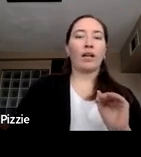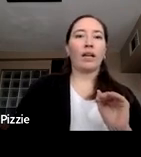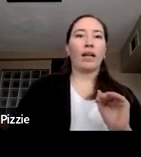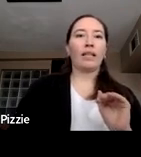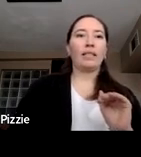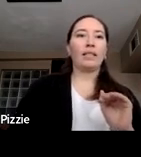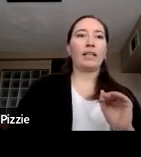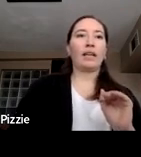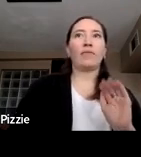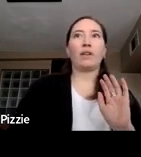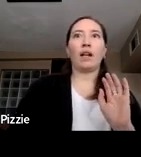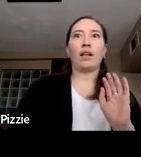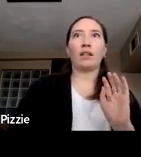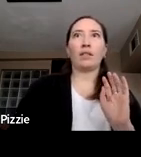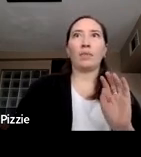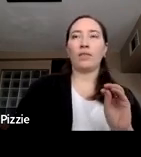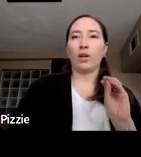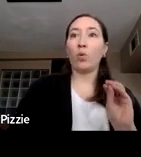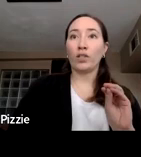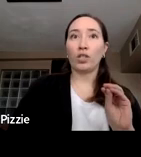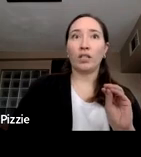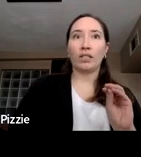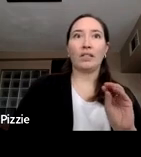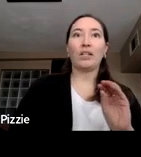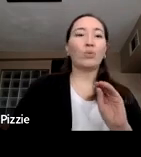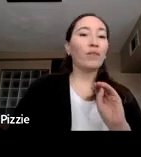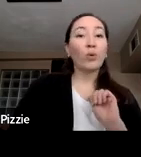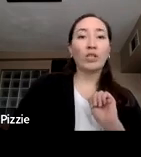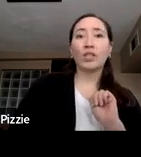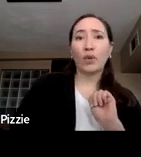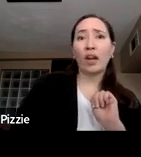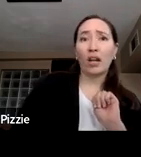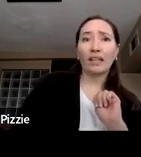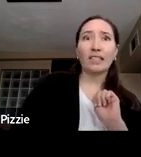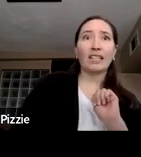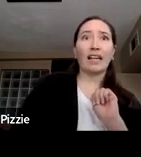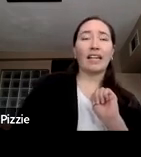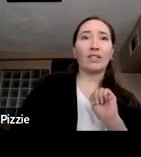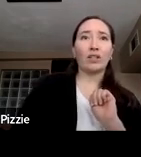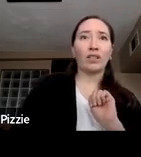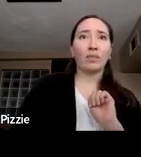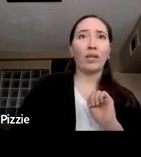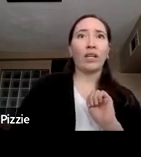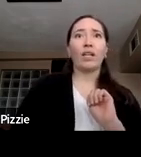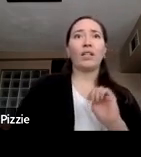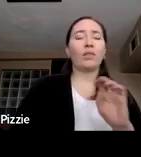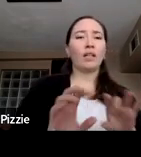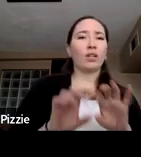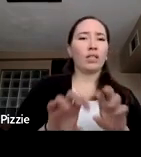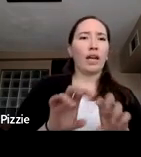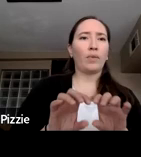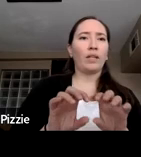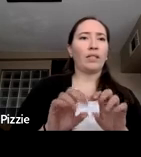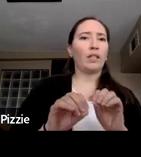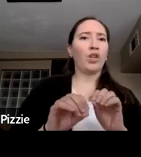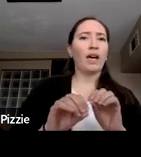here and see if there are any specific questions. Do we have any questions from the audience that I can answer at this point? You can